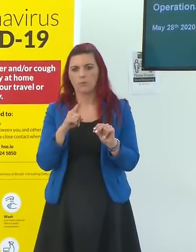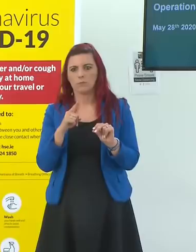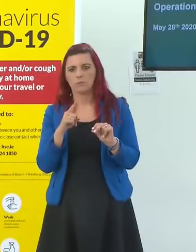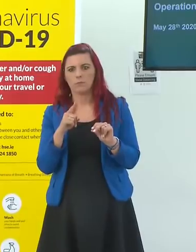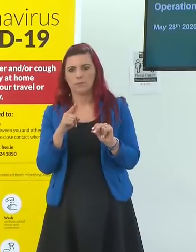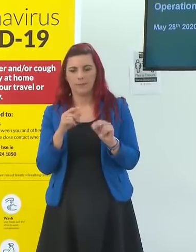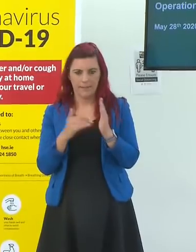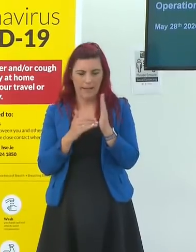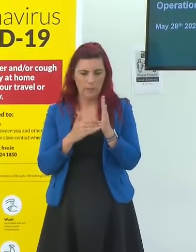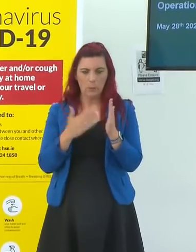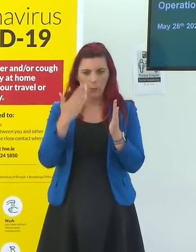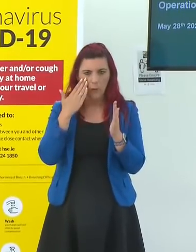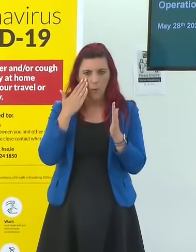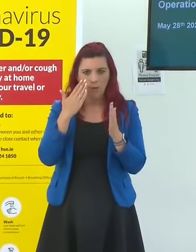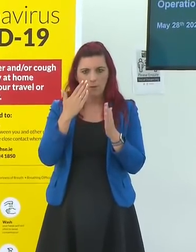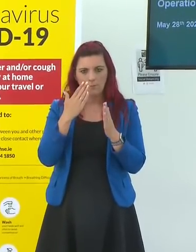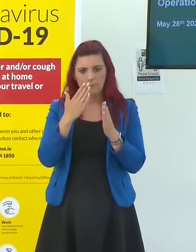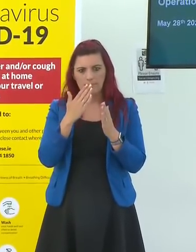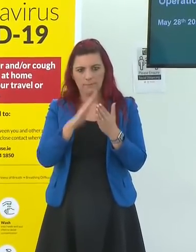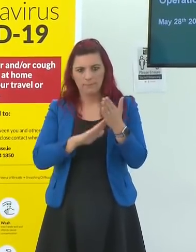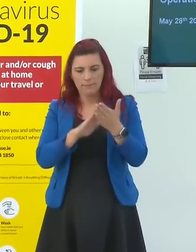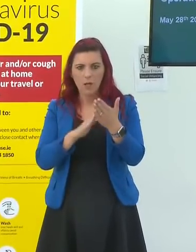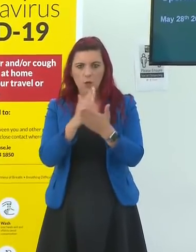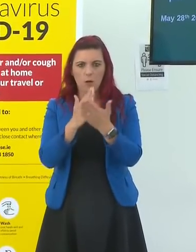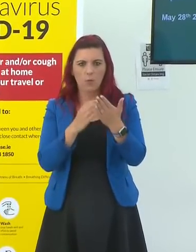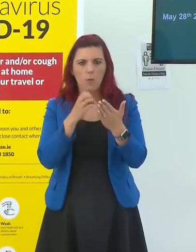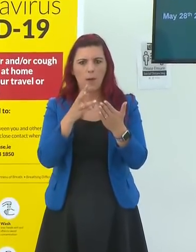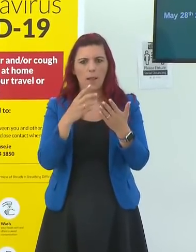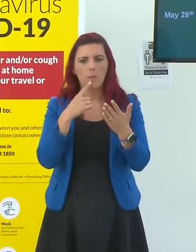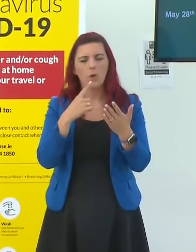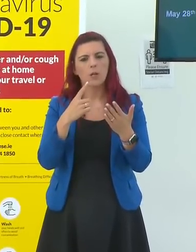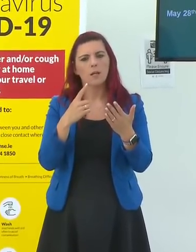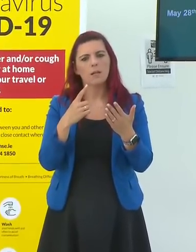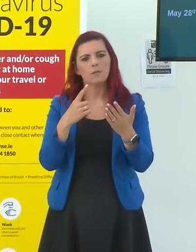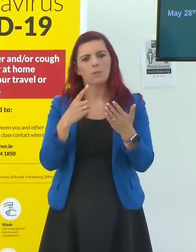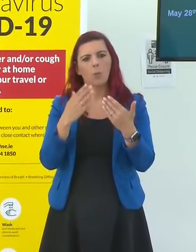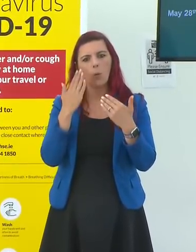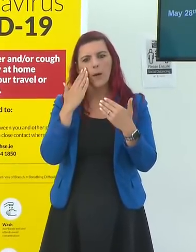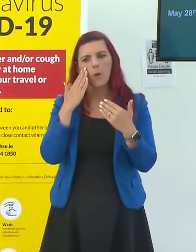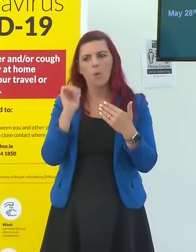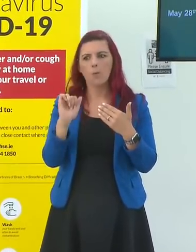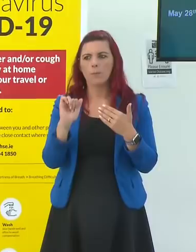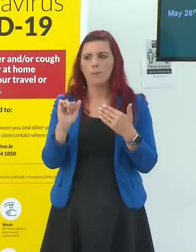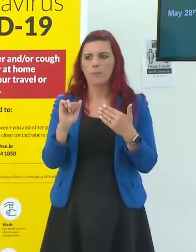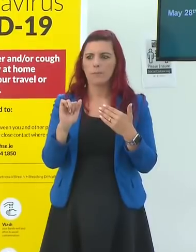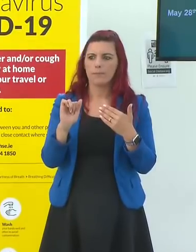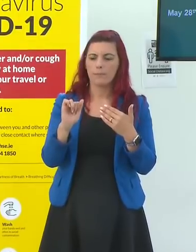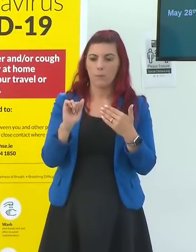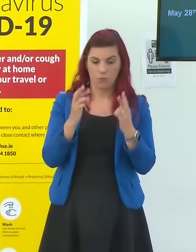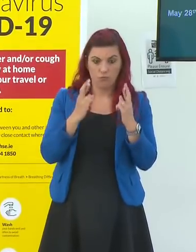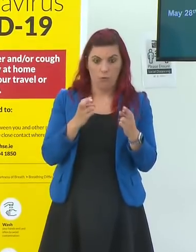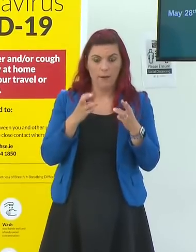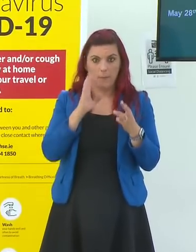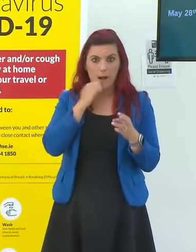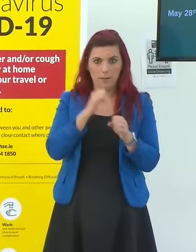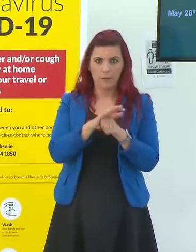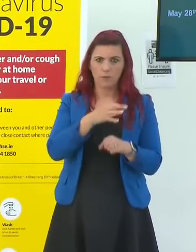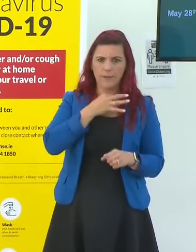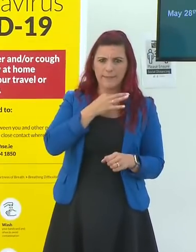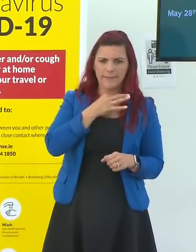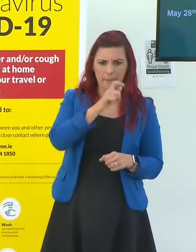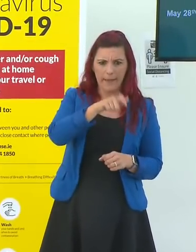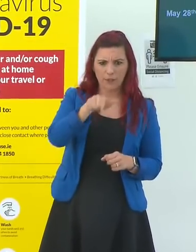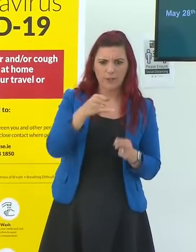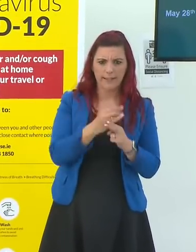screening programmes, and we know that as was directed correctly in view of the risk to patients and the